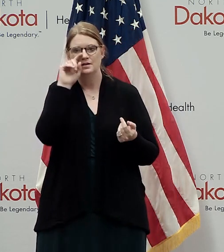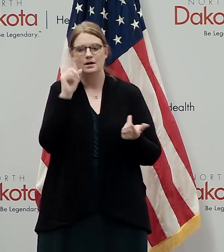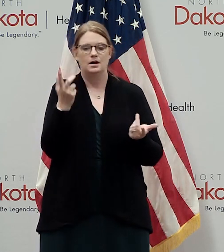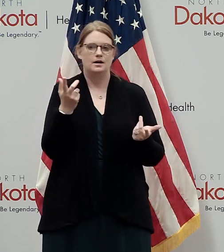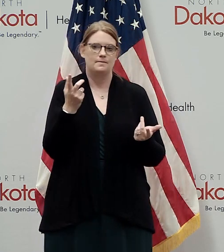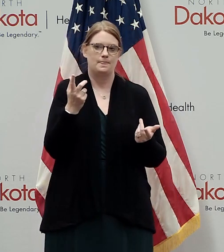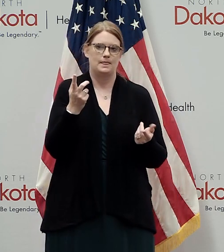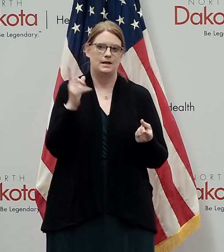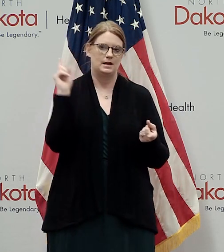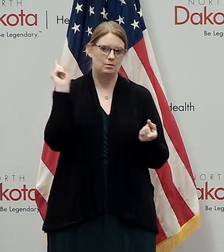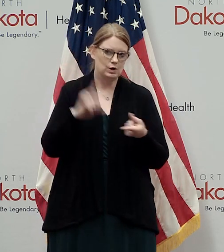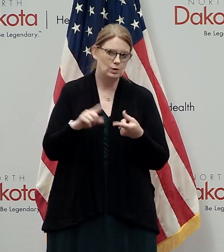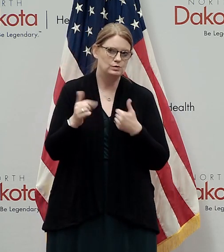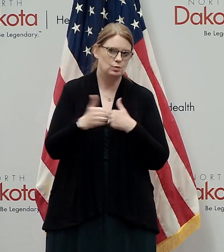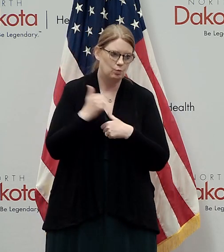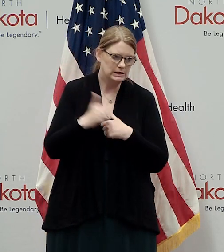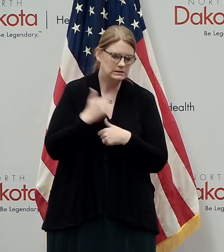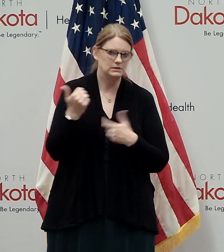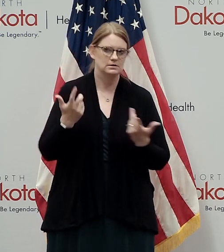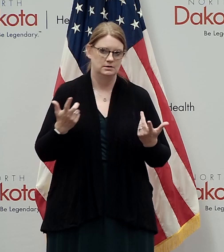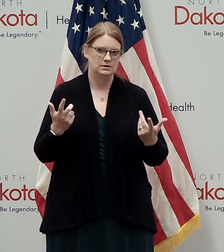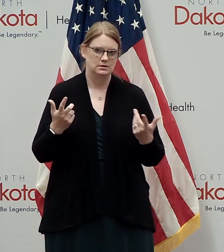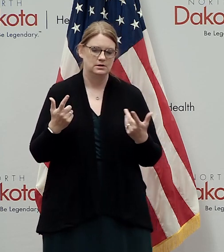reduce risk. And so if this is